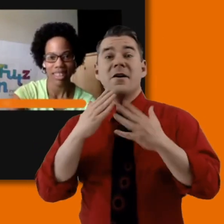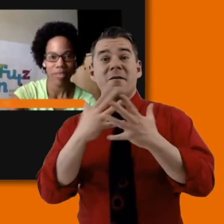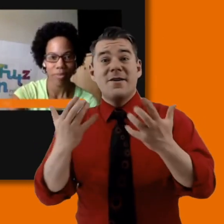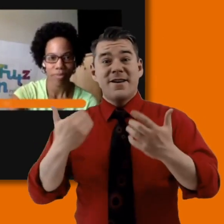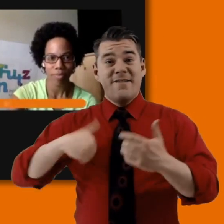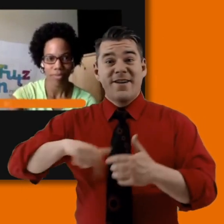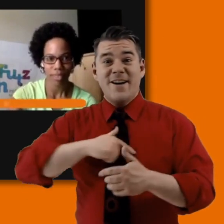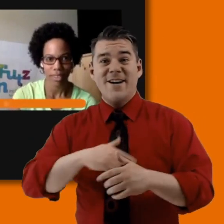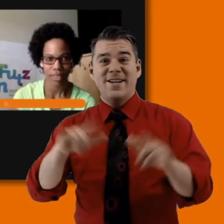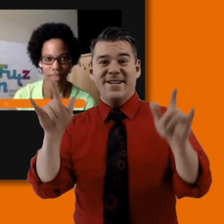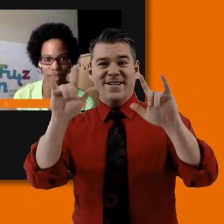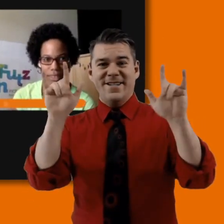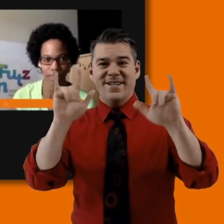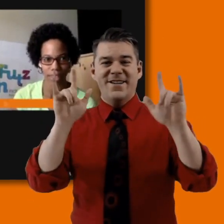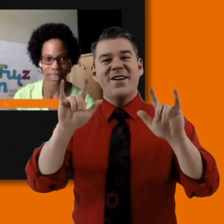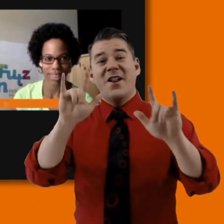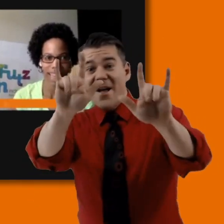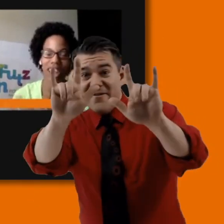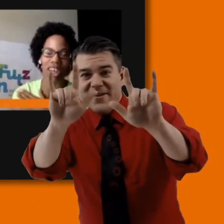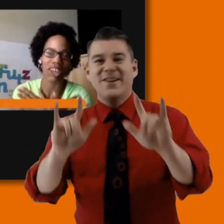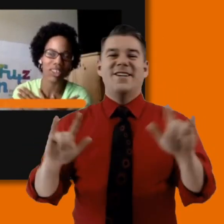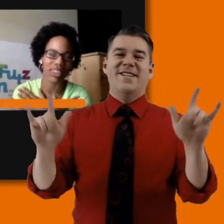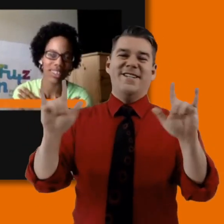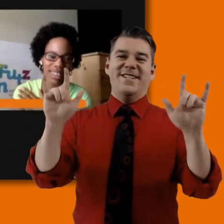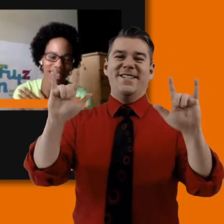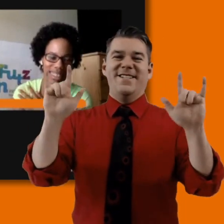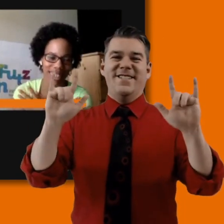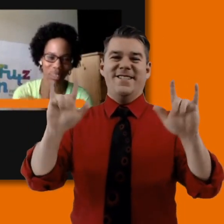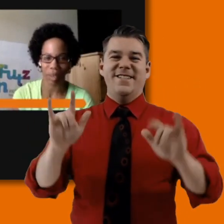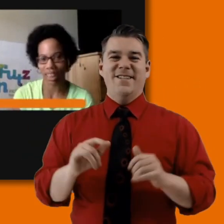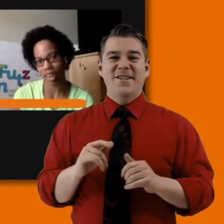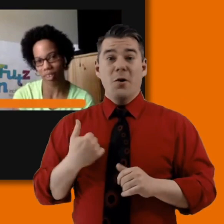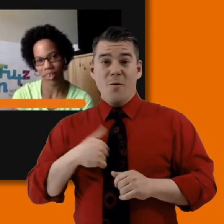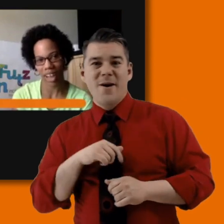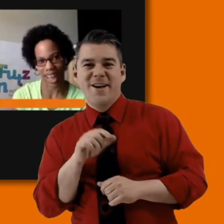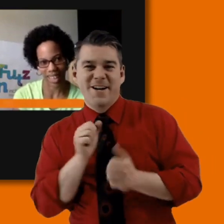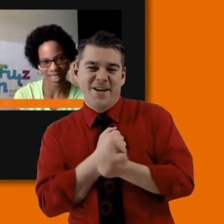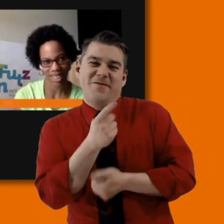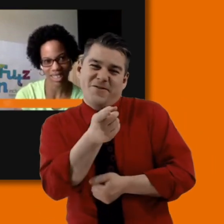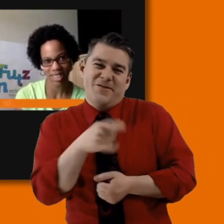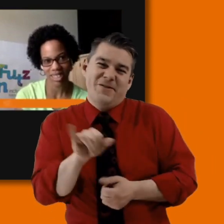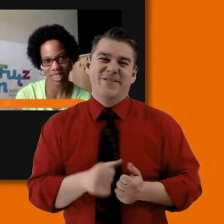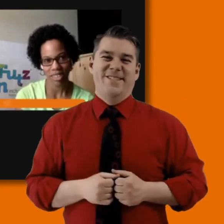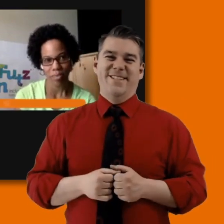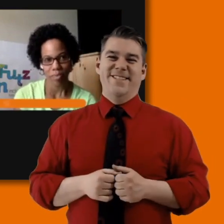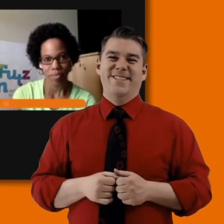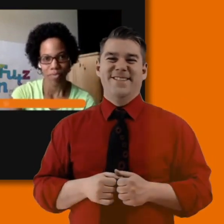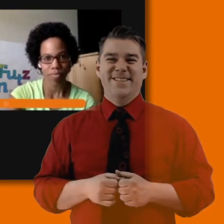much for having us. We love you guys. Thank you. We love you guys.